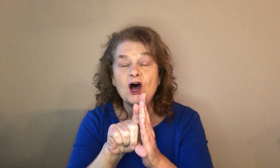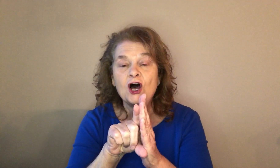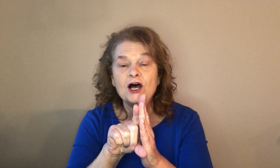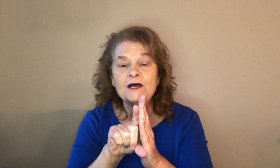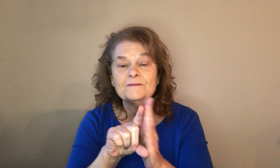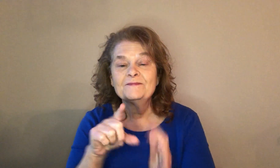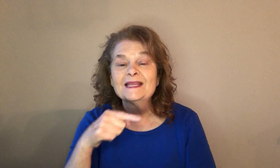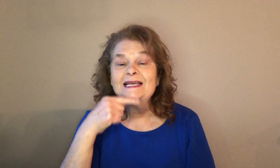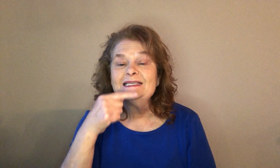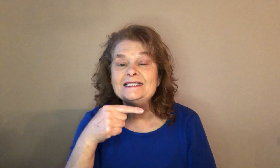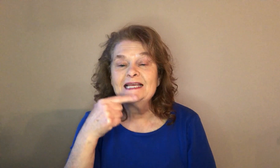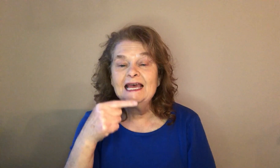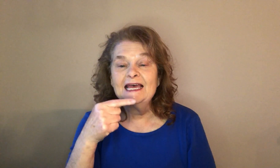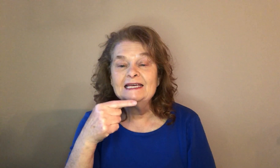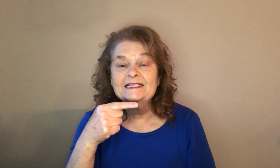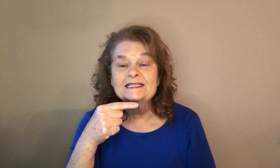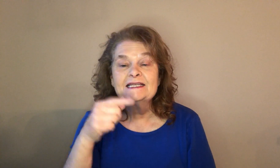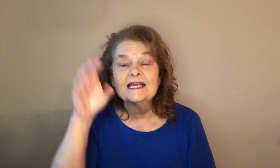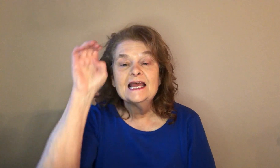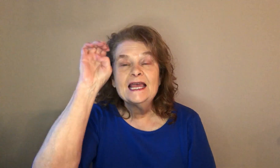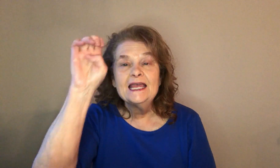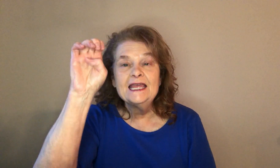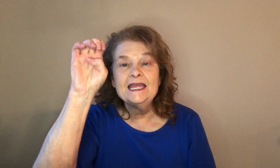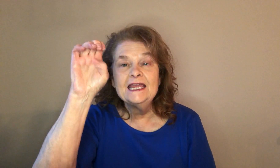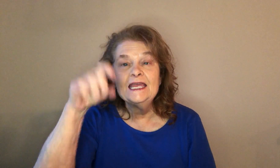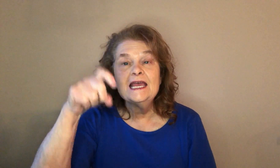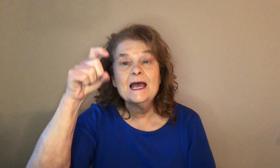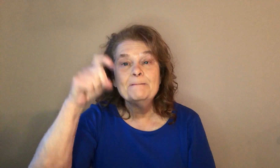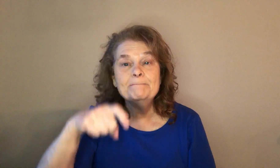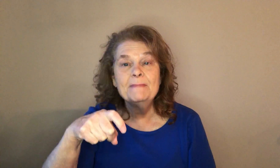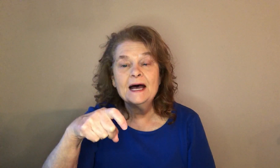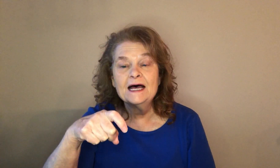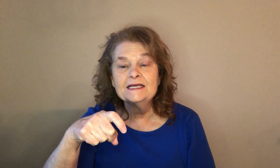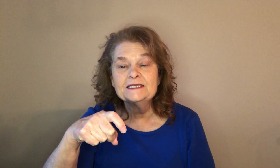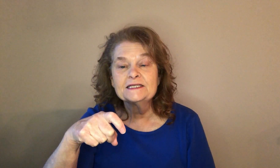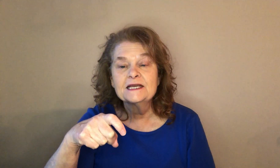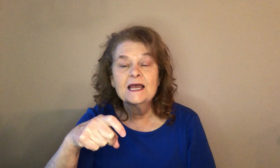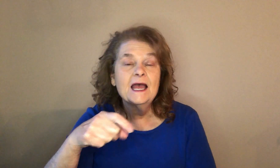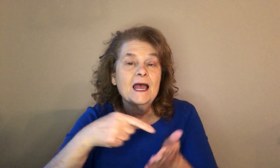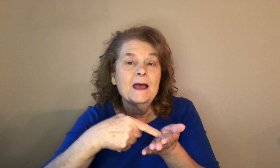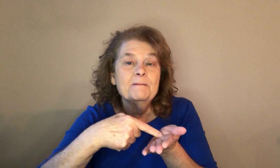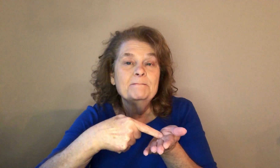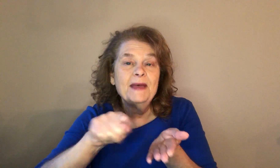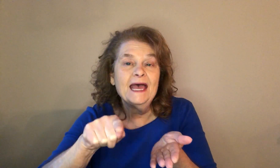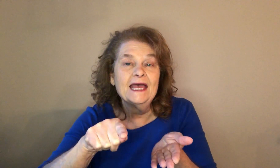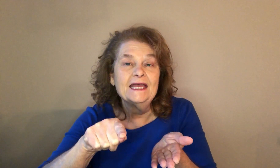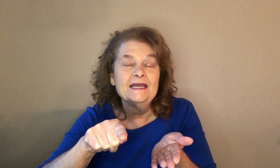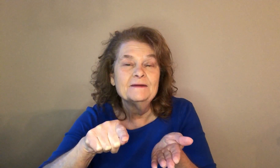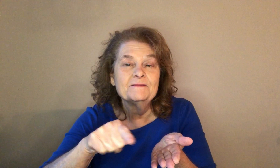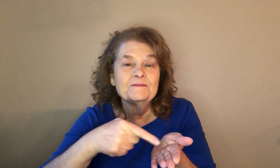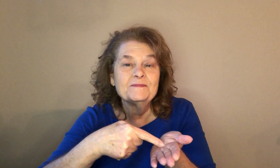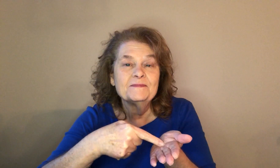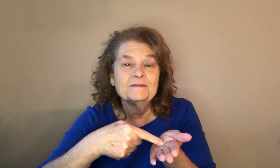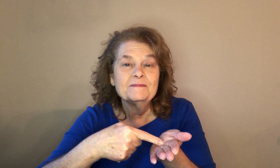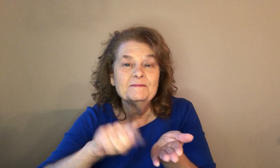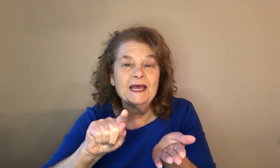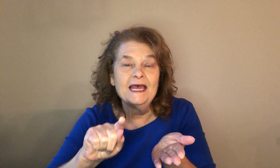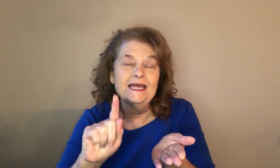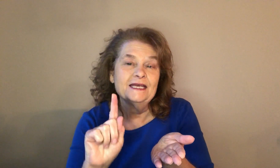law says he must pay. Pay.